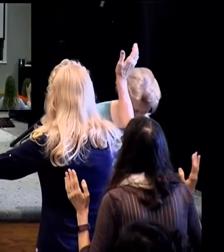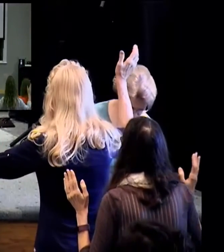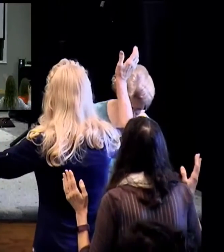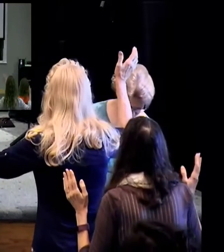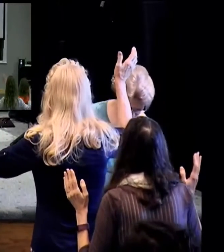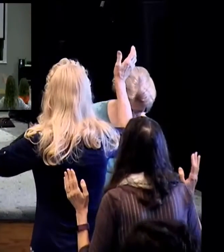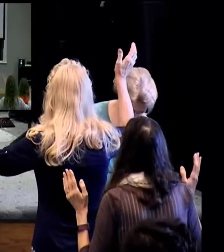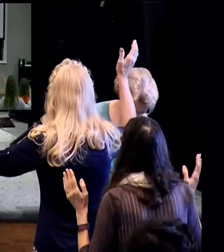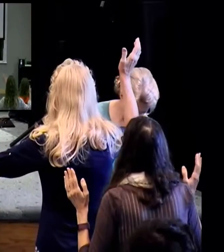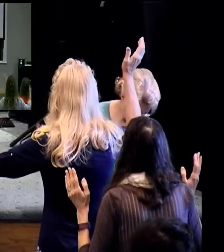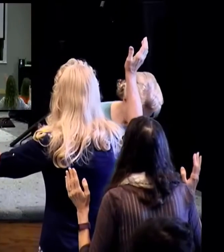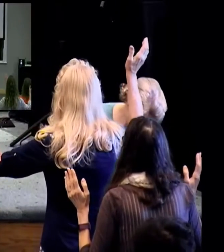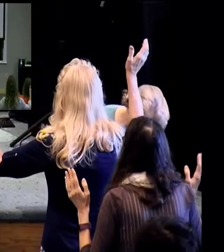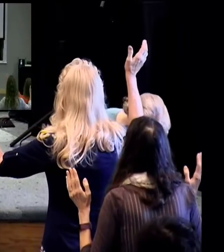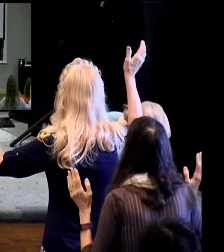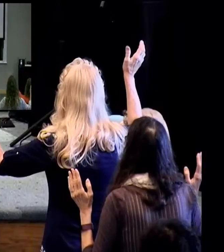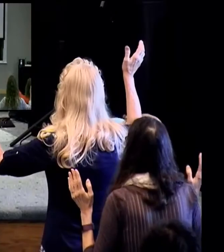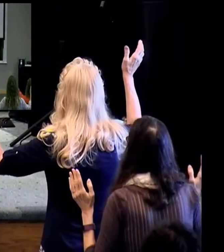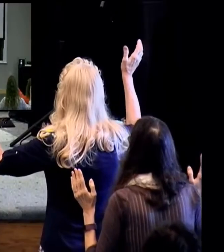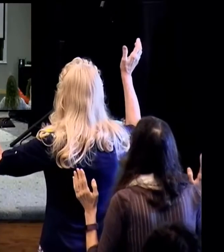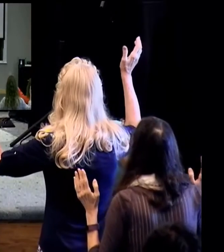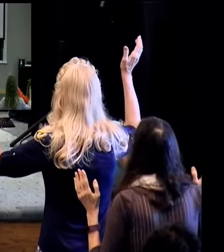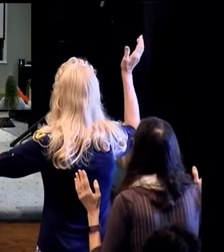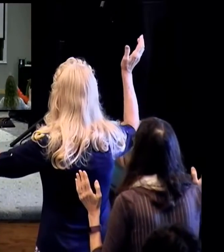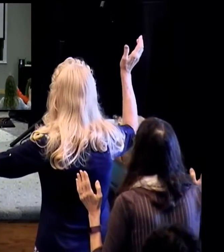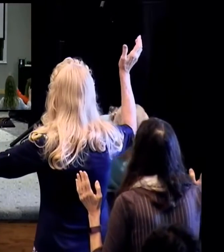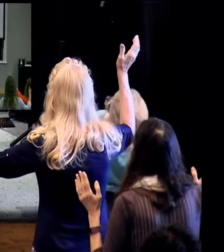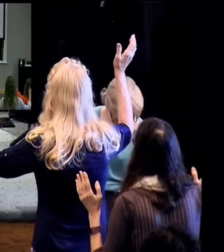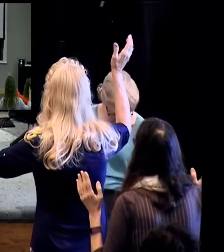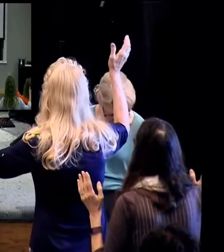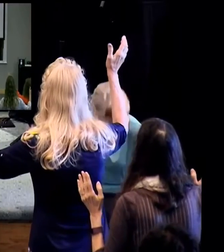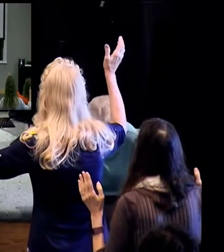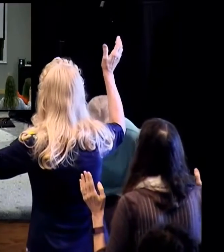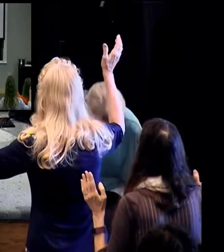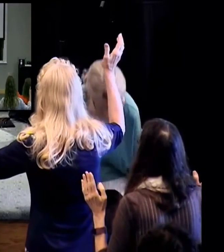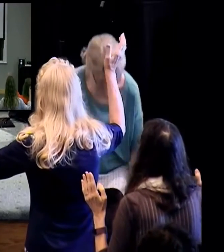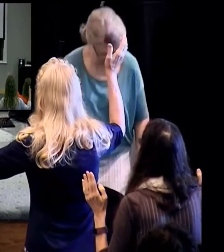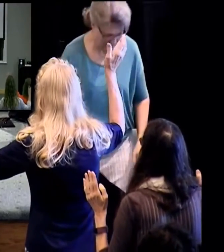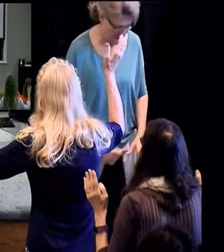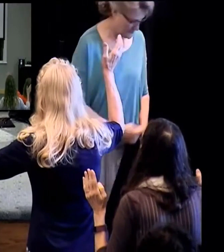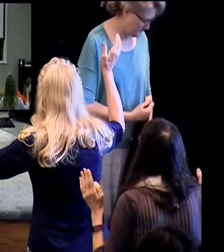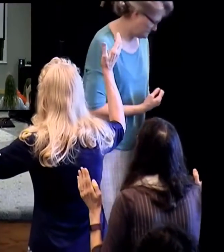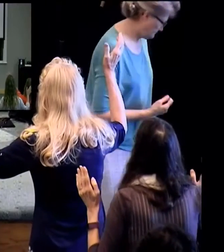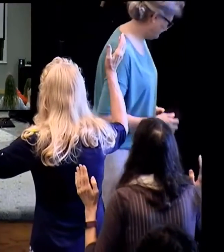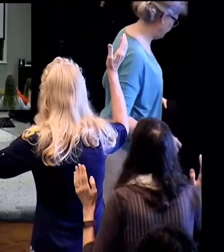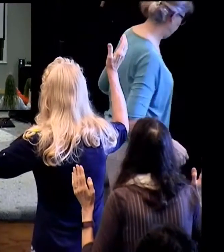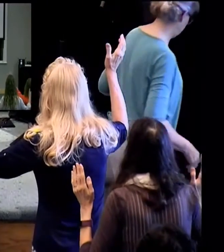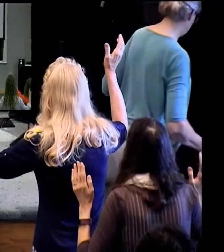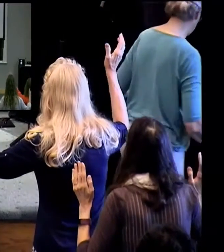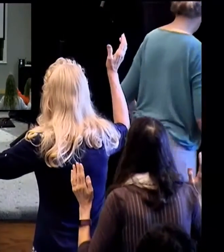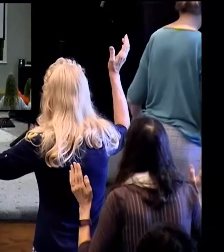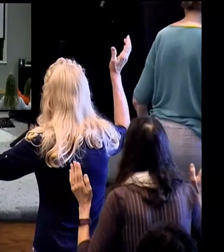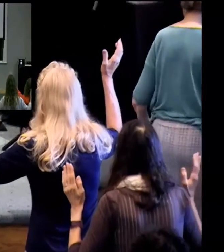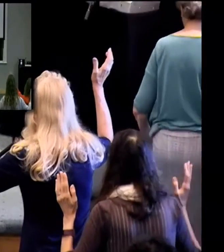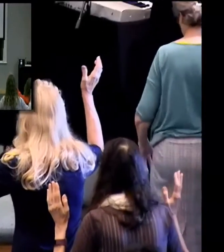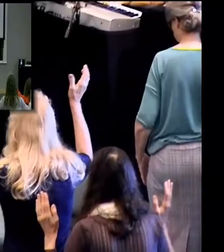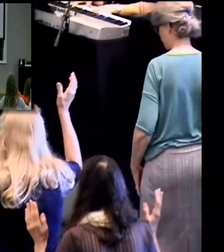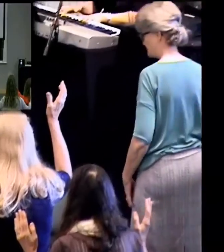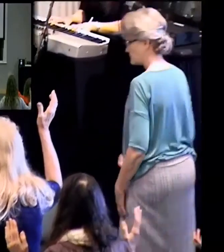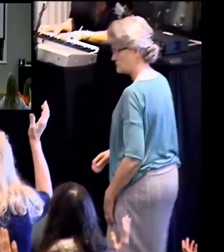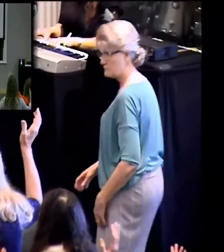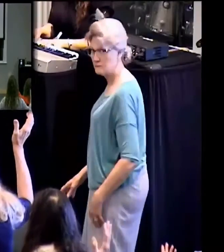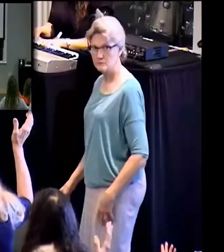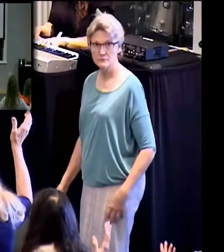Lifting up holy hands in his name. In his name. Come on, call upon his